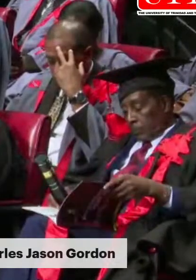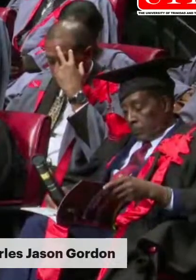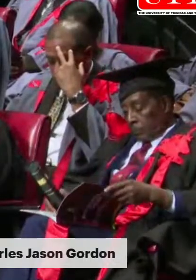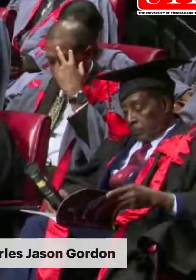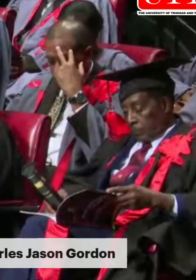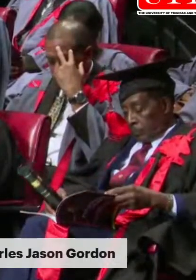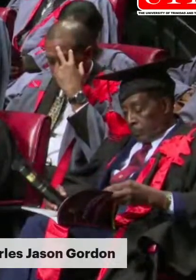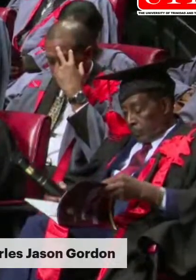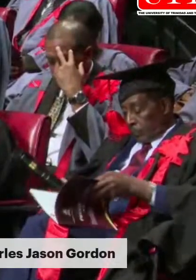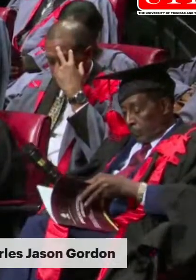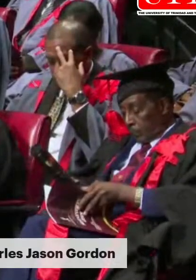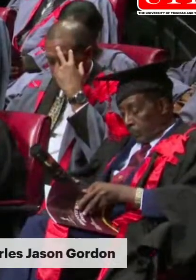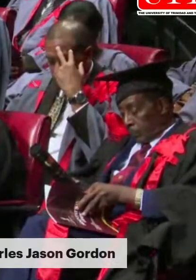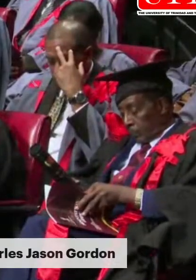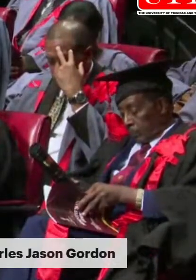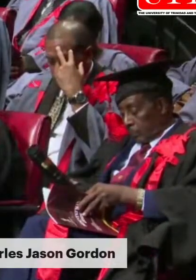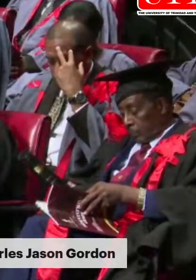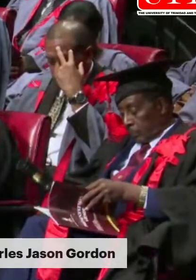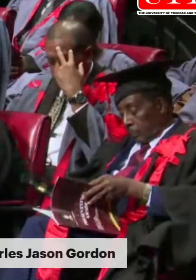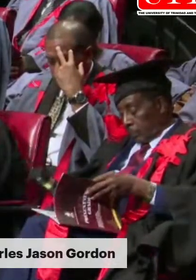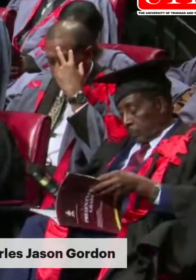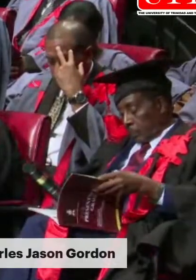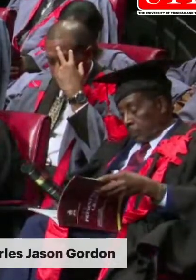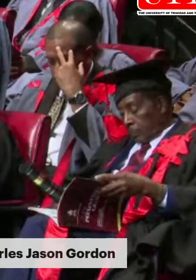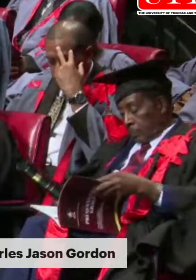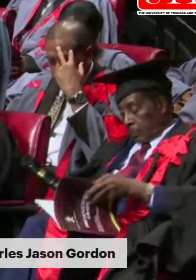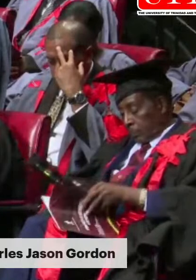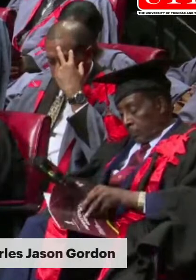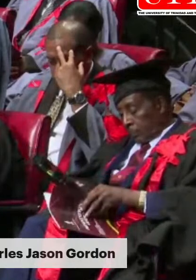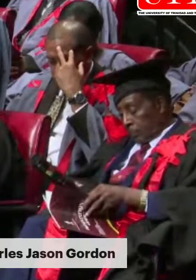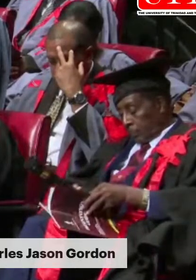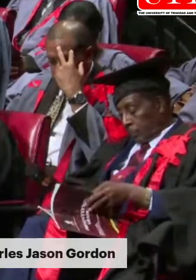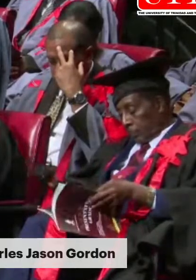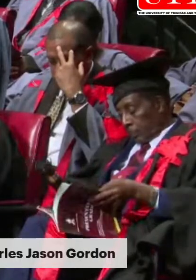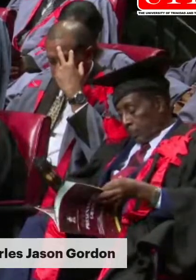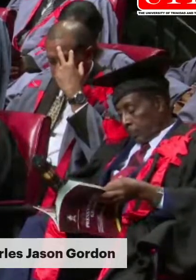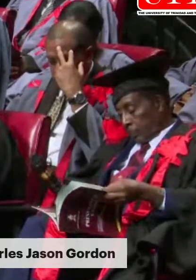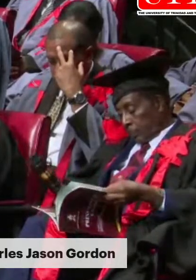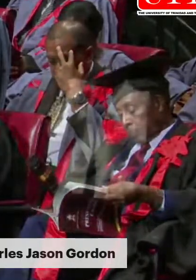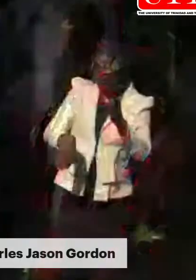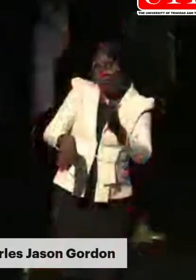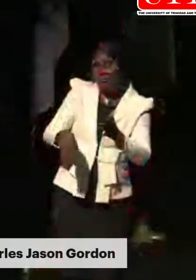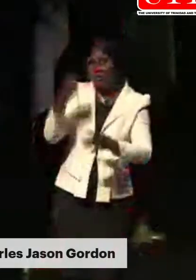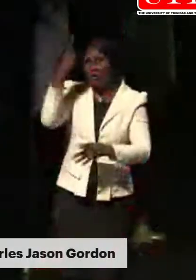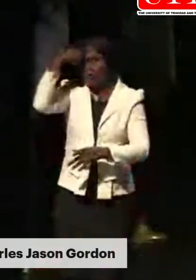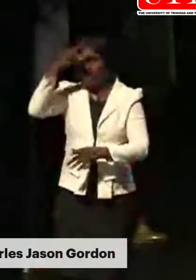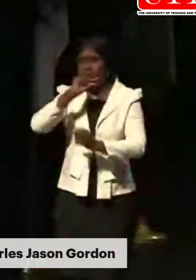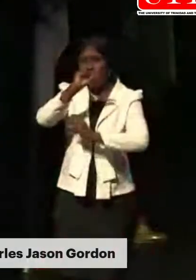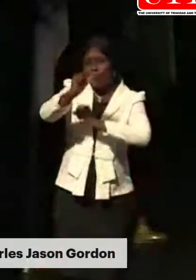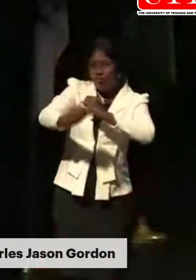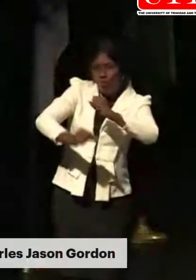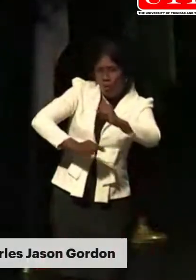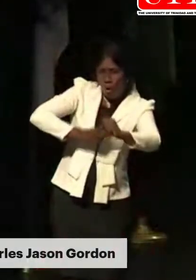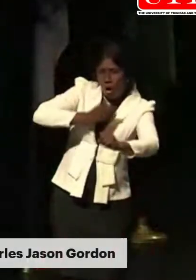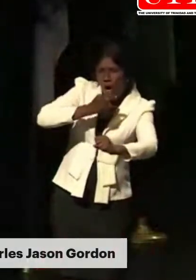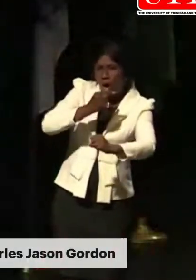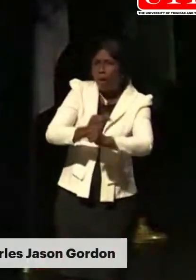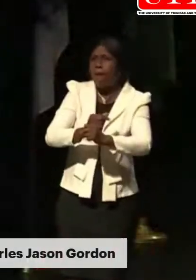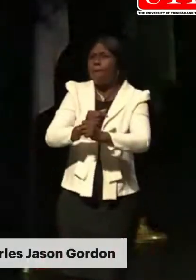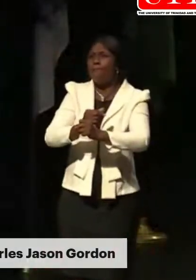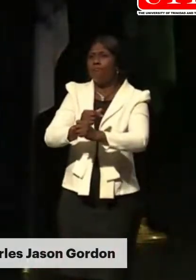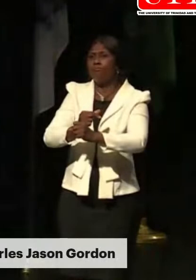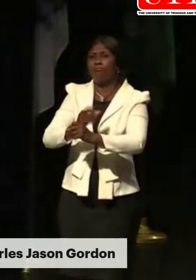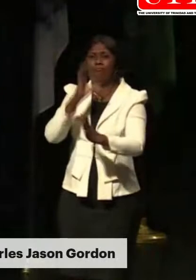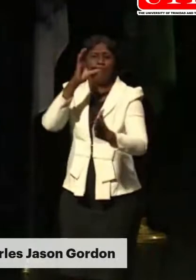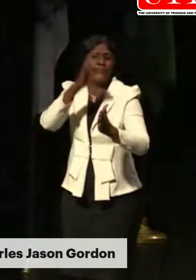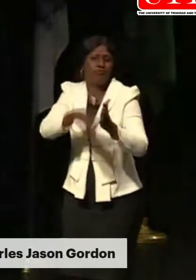His Grace also implemented the Trinidad chapter of the Global Catholic Climate Movement to